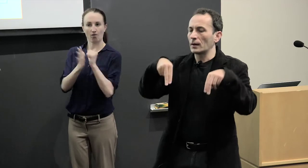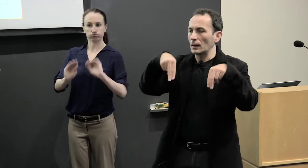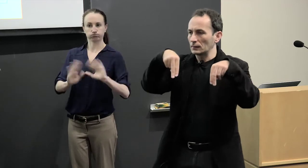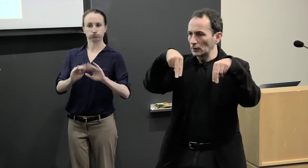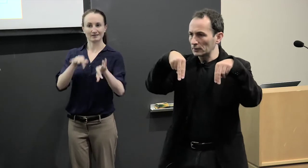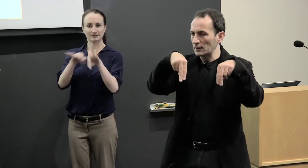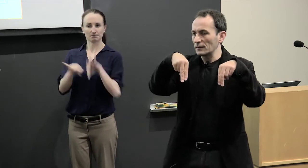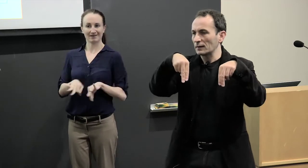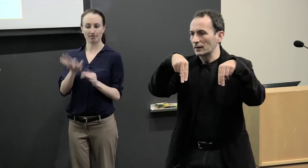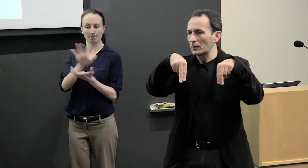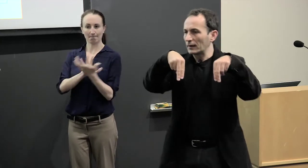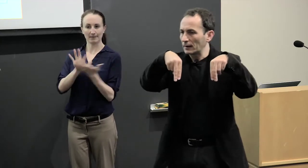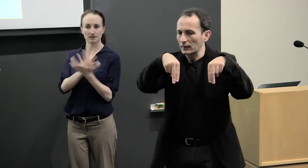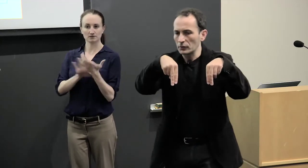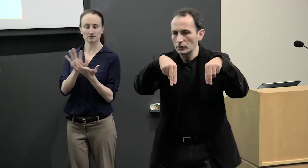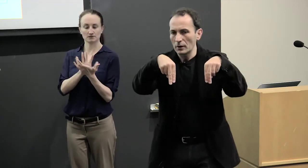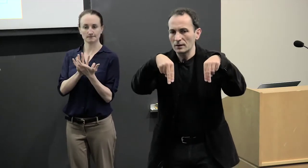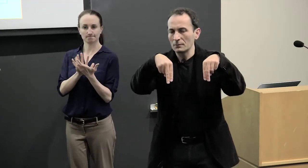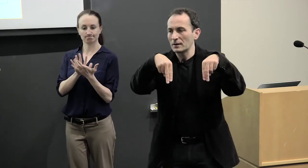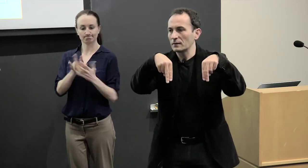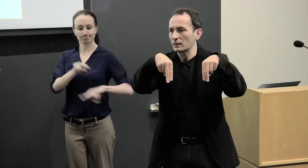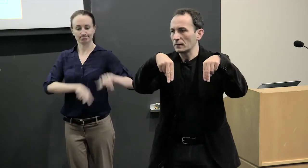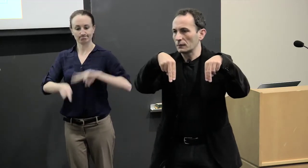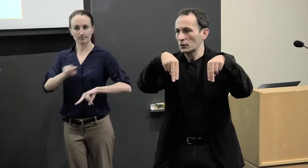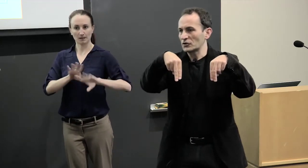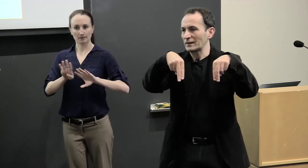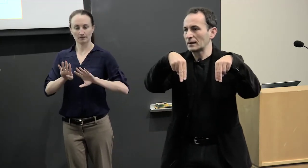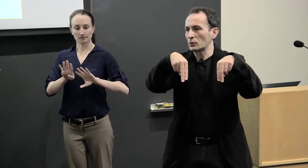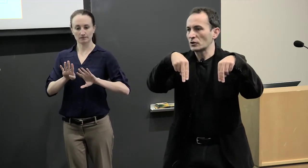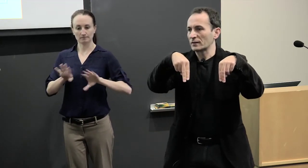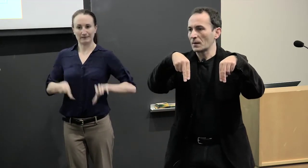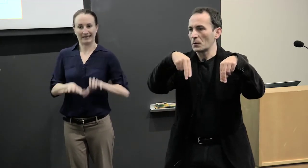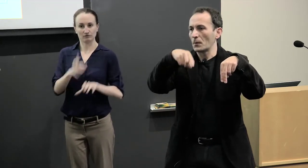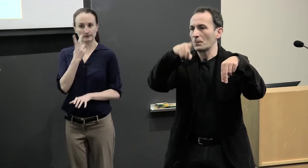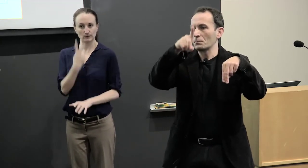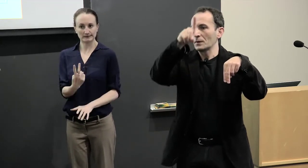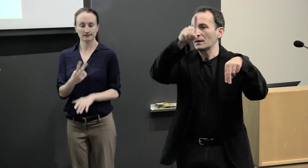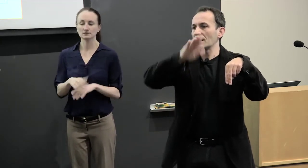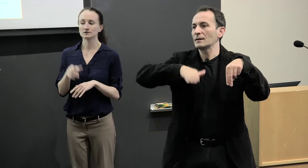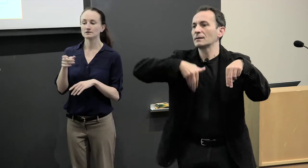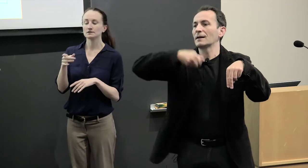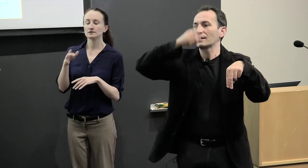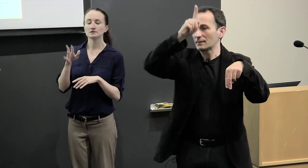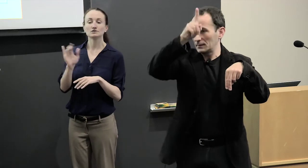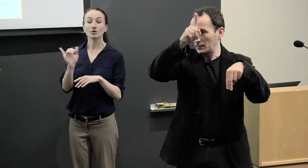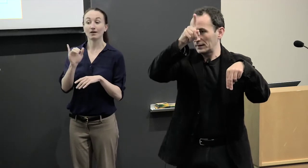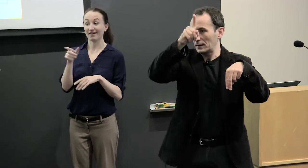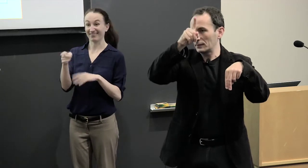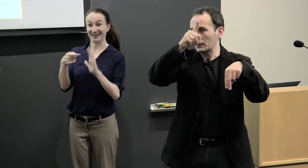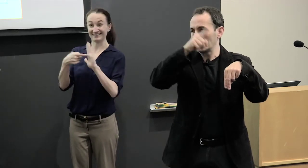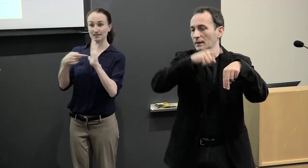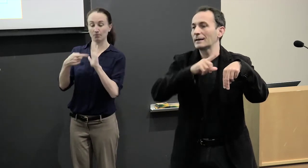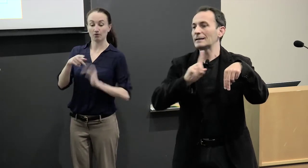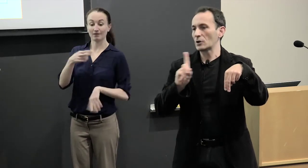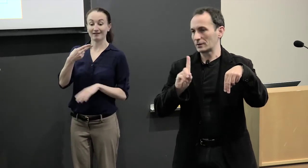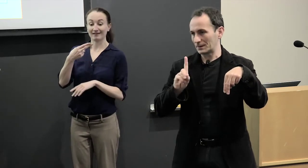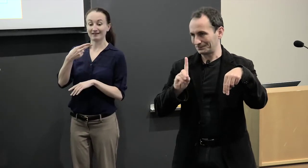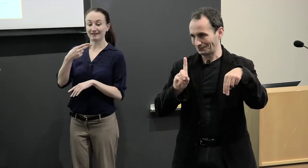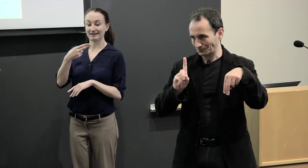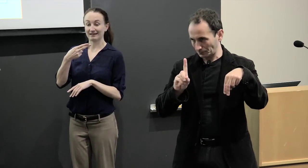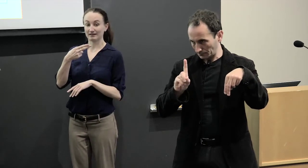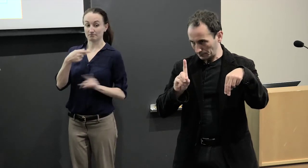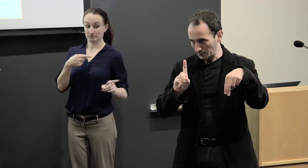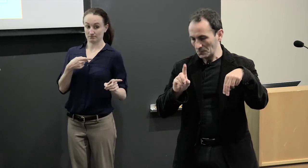So I looked at these examples. I guess you had in mind this French sign language example. He likes himself, he